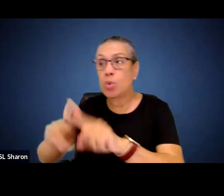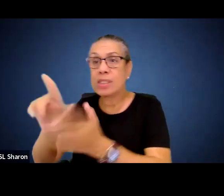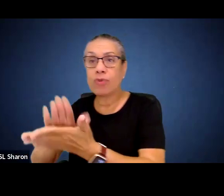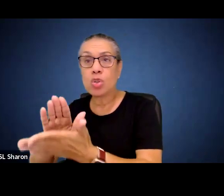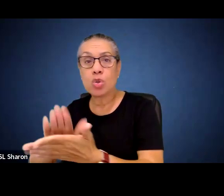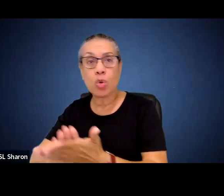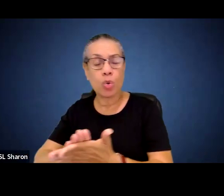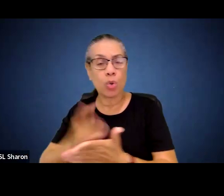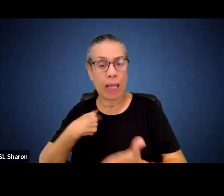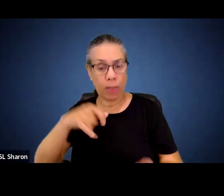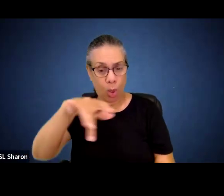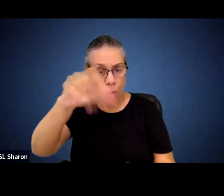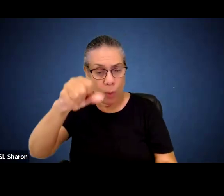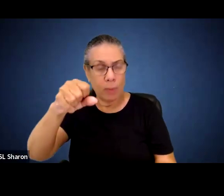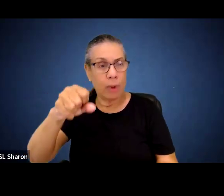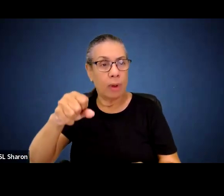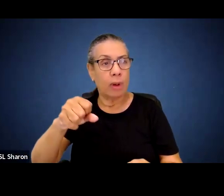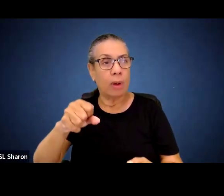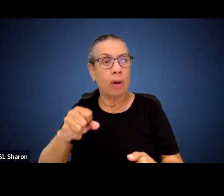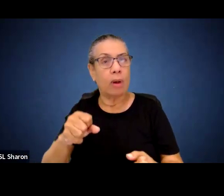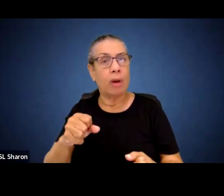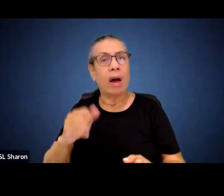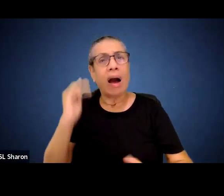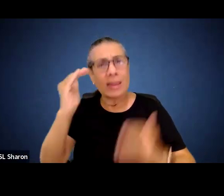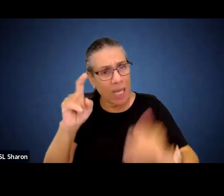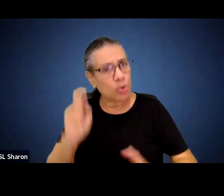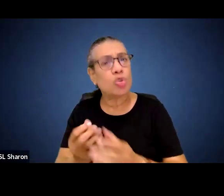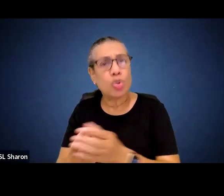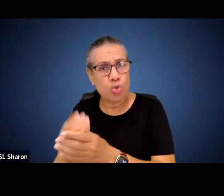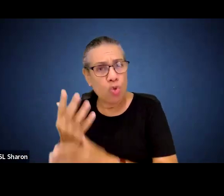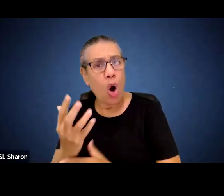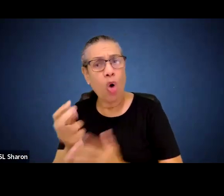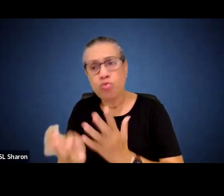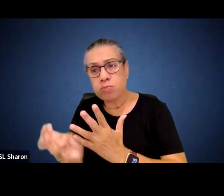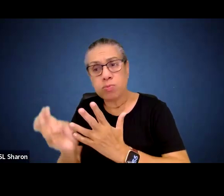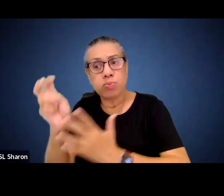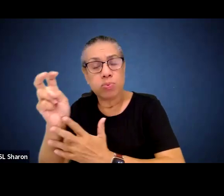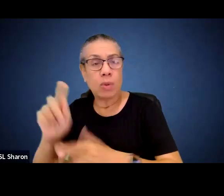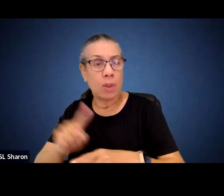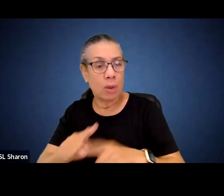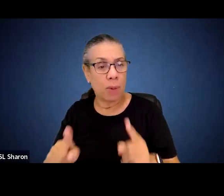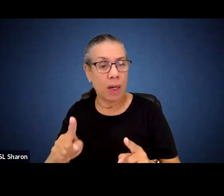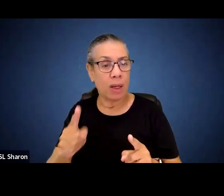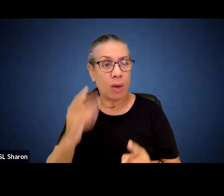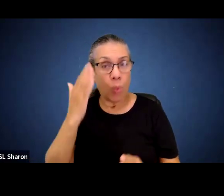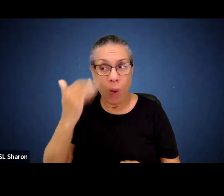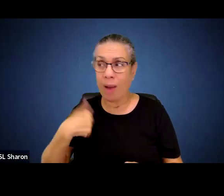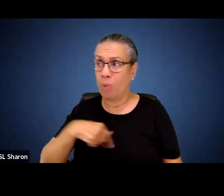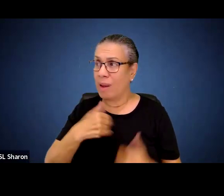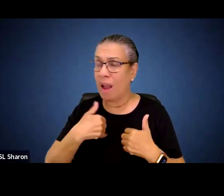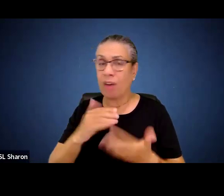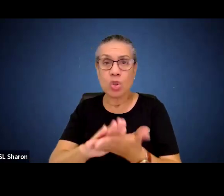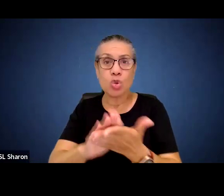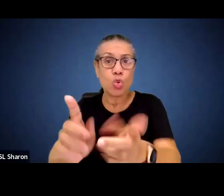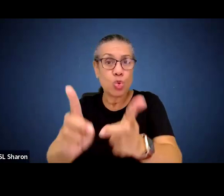I get it, adults should have an opportunity to grow. But the only reason why we have a school district is because we